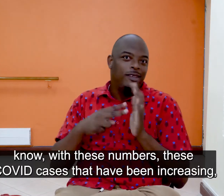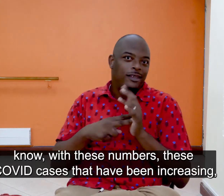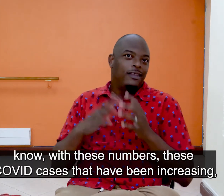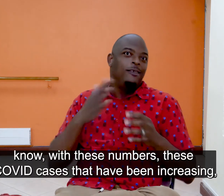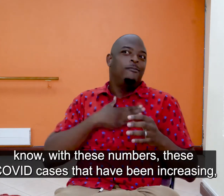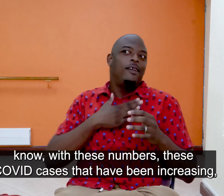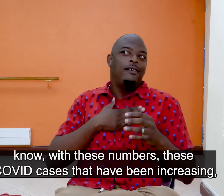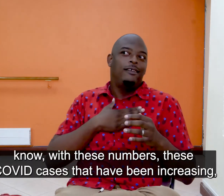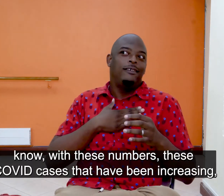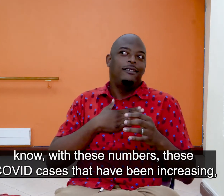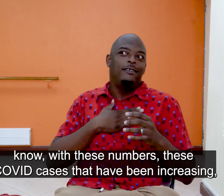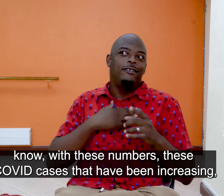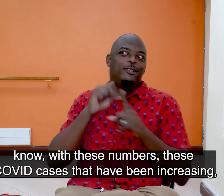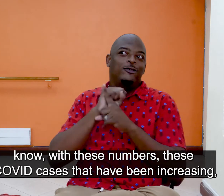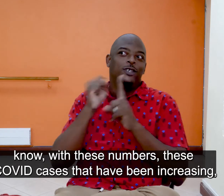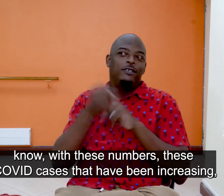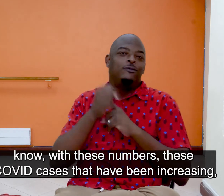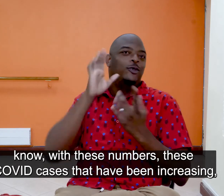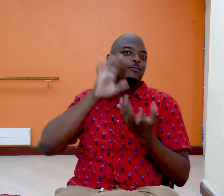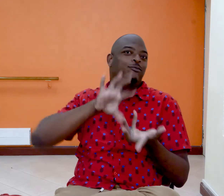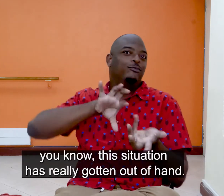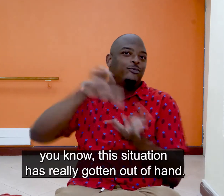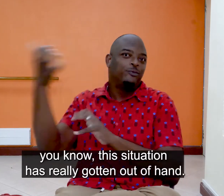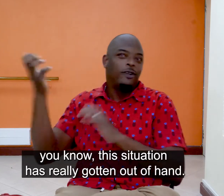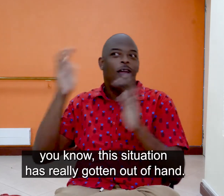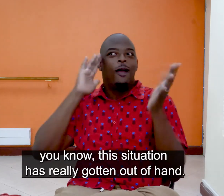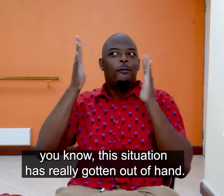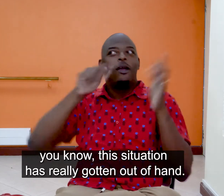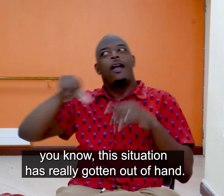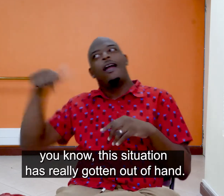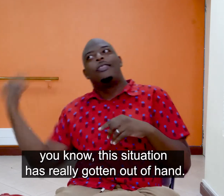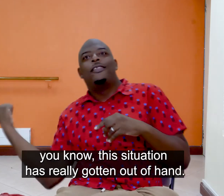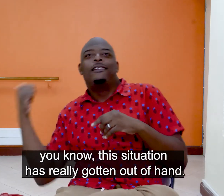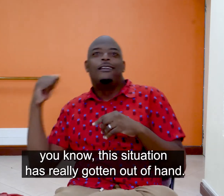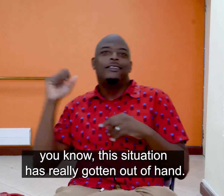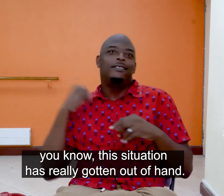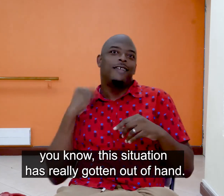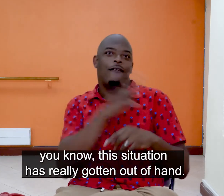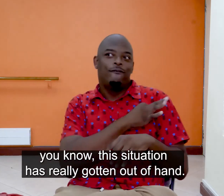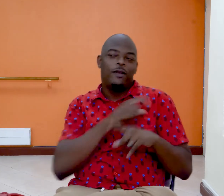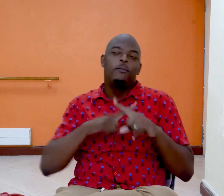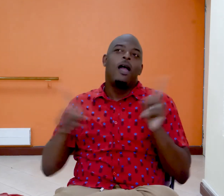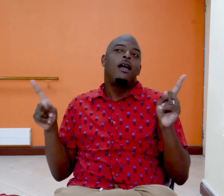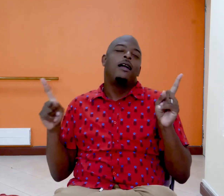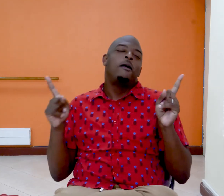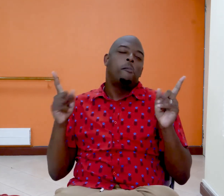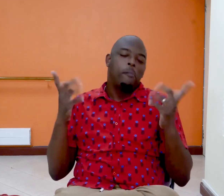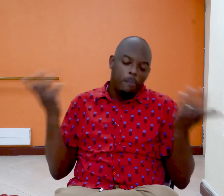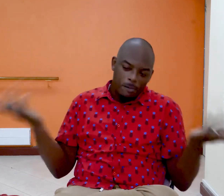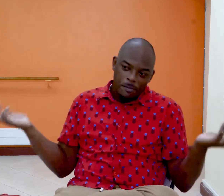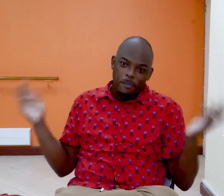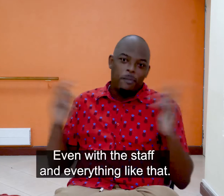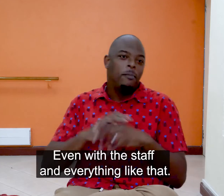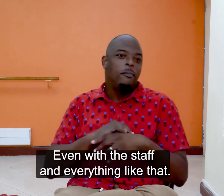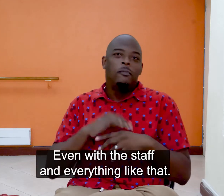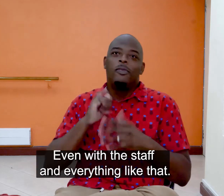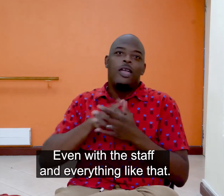cases that have been increasing, the situation has really gotten out of hand, even with